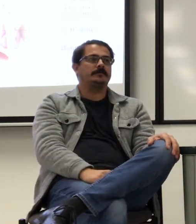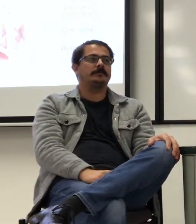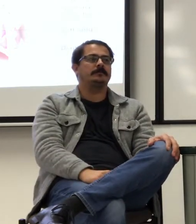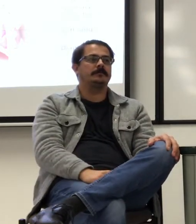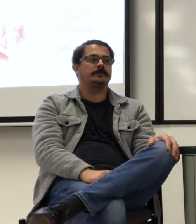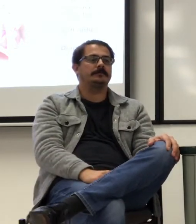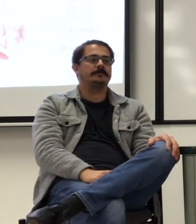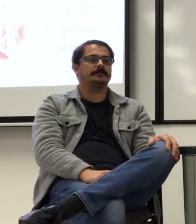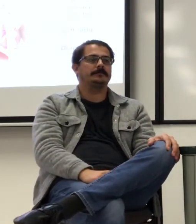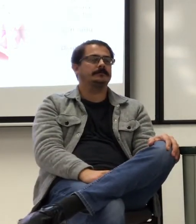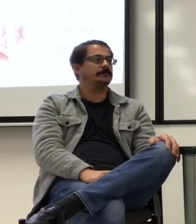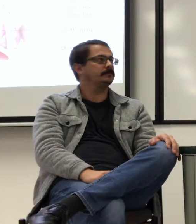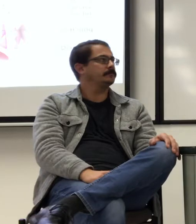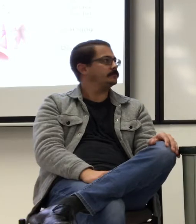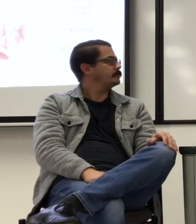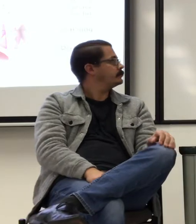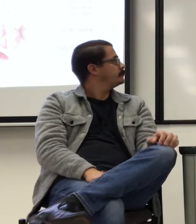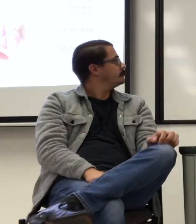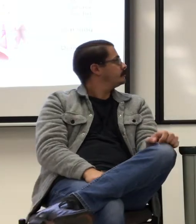Smooth